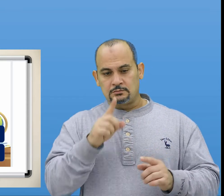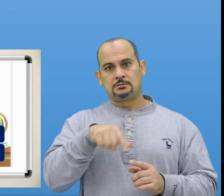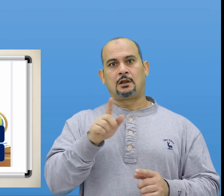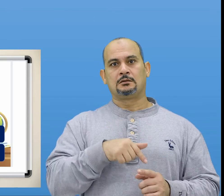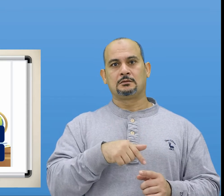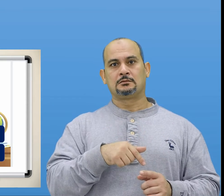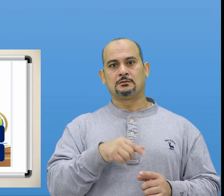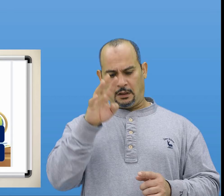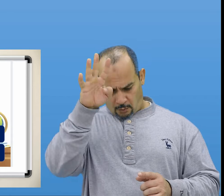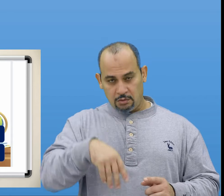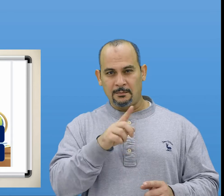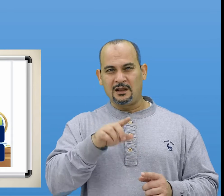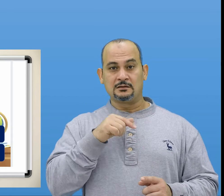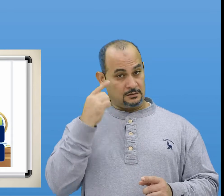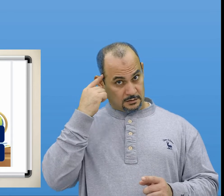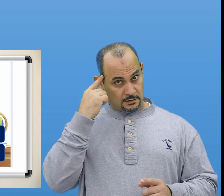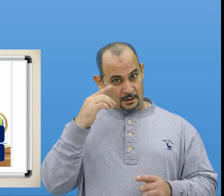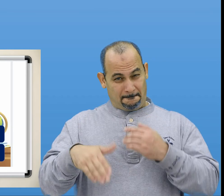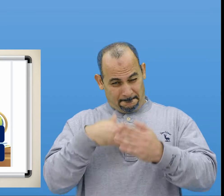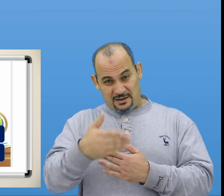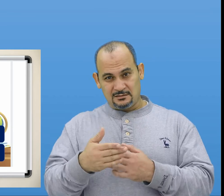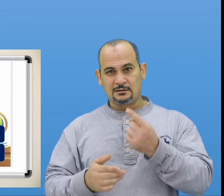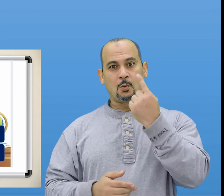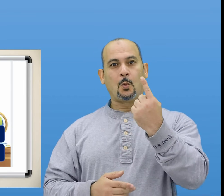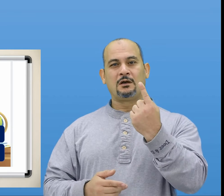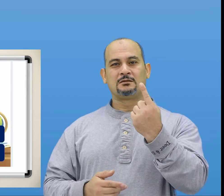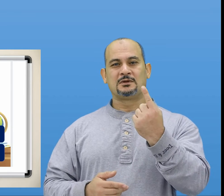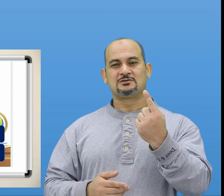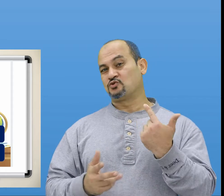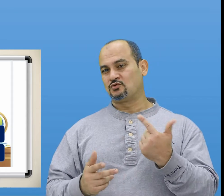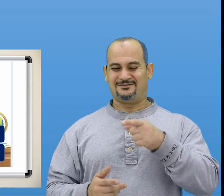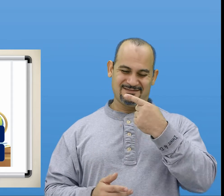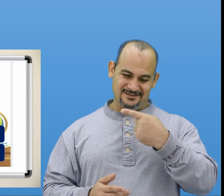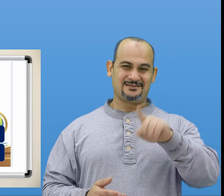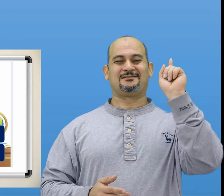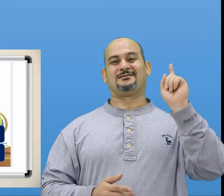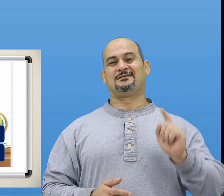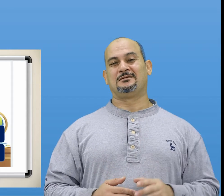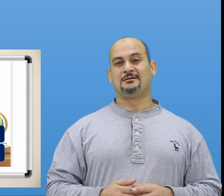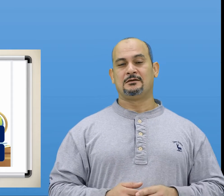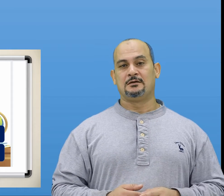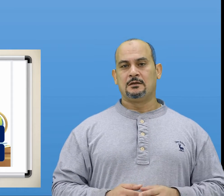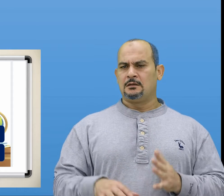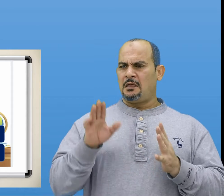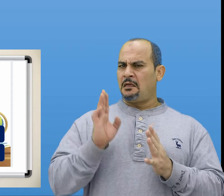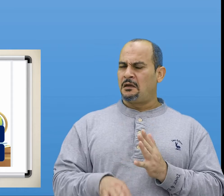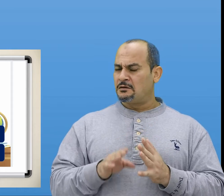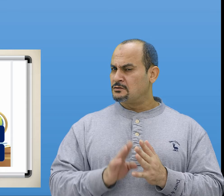to arrange and take part in. For example, they held the birthday party at their house. So it's about the